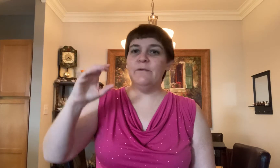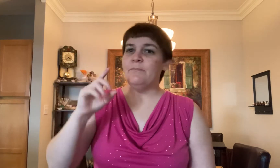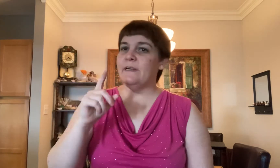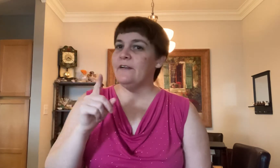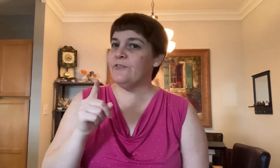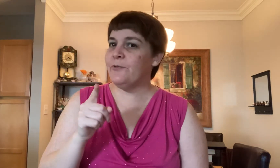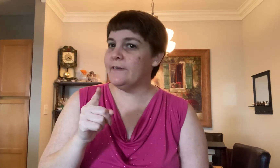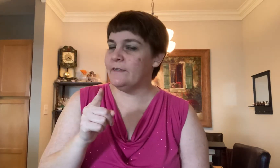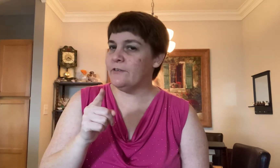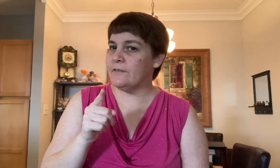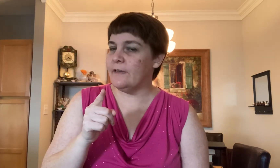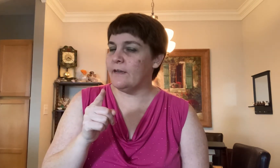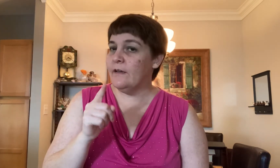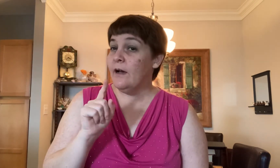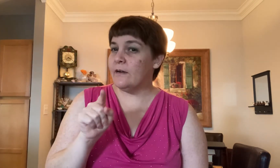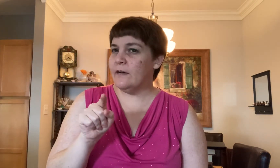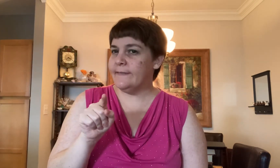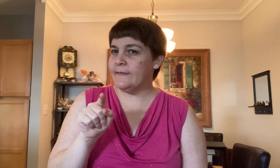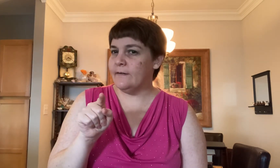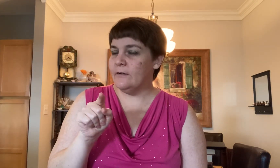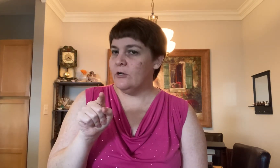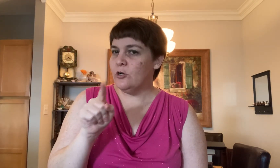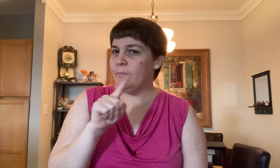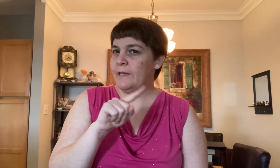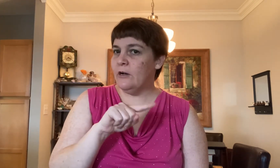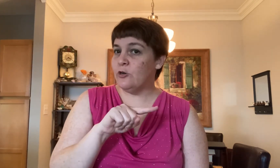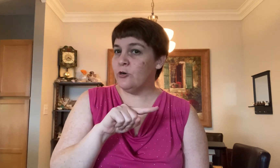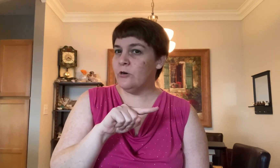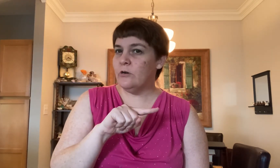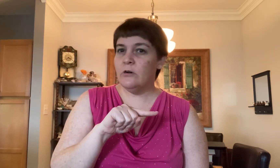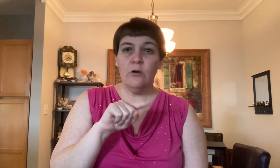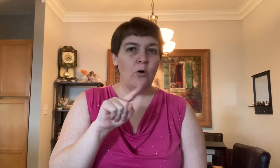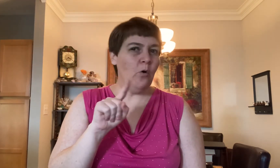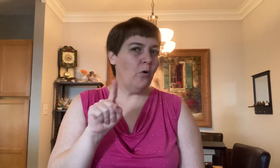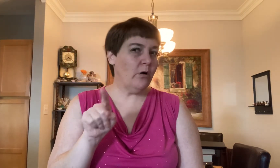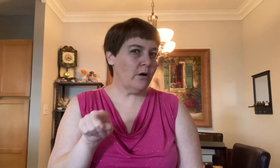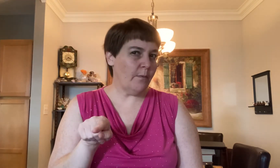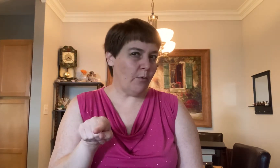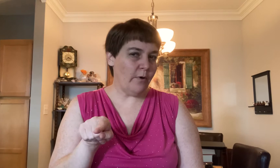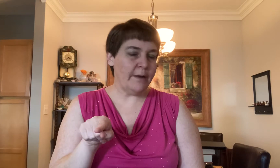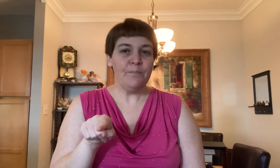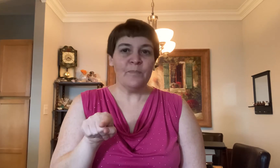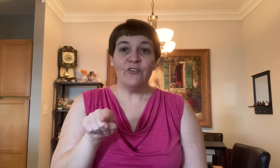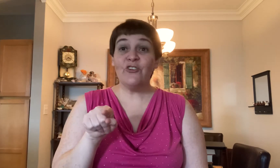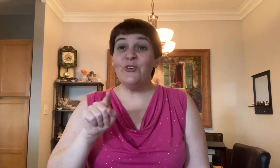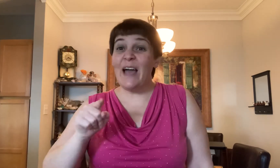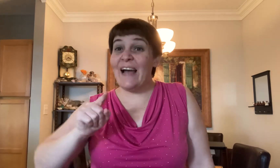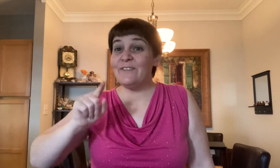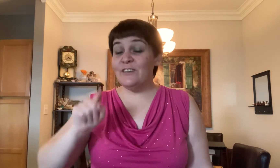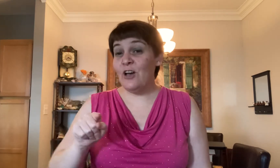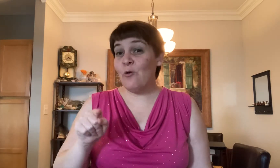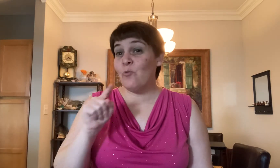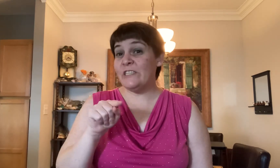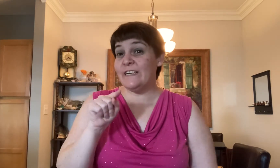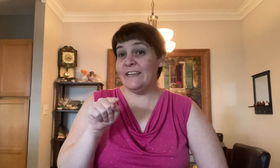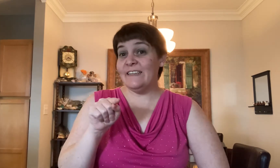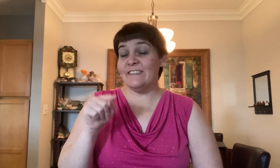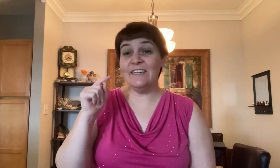but here's where it's interesting. A cousin could be a girl or a boy. So you have to know which it is to know